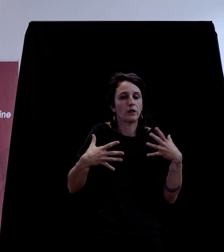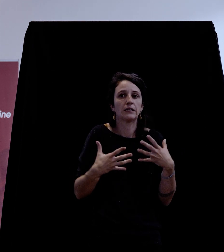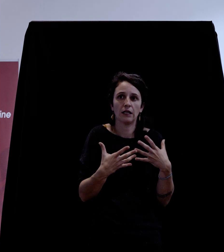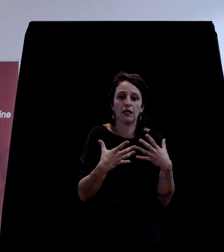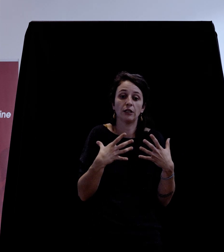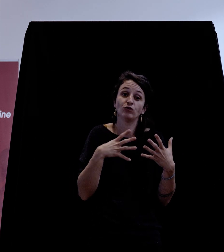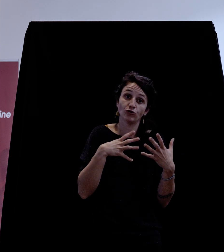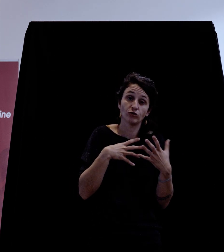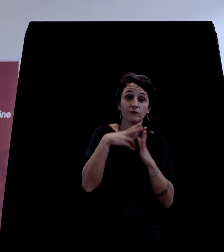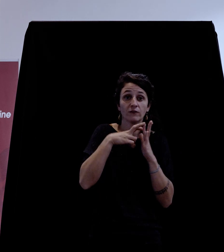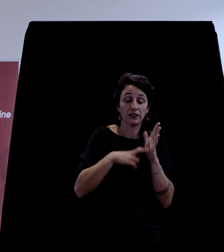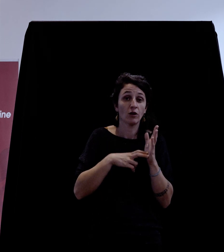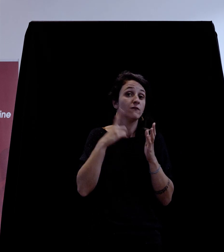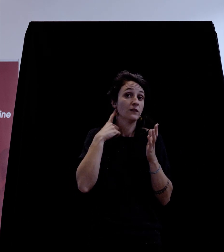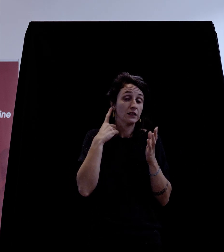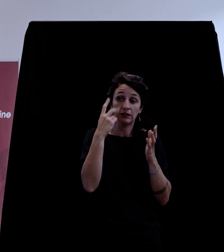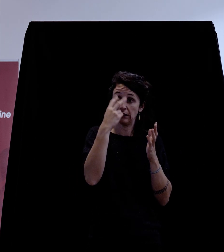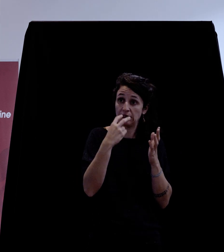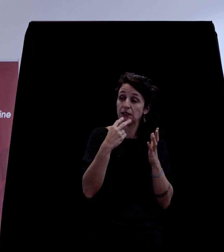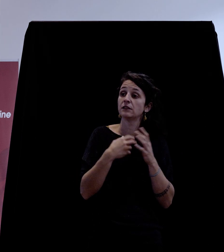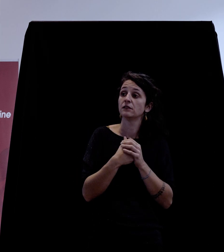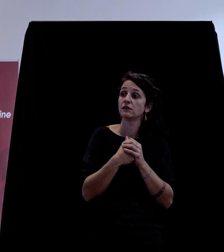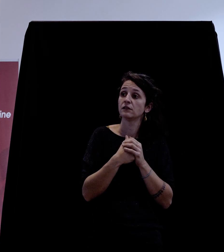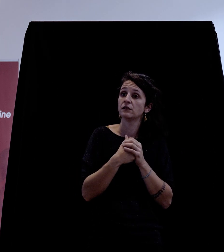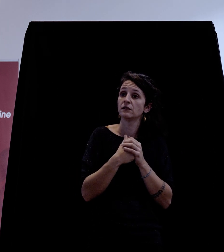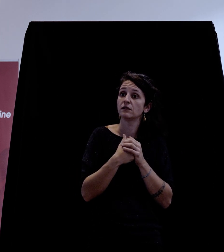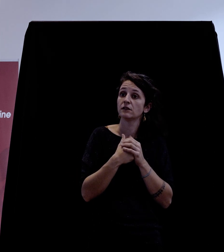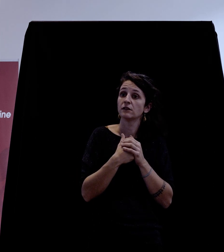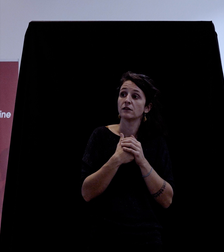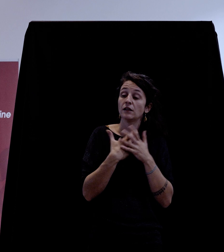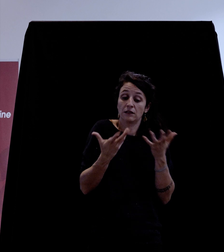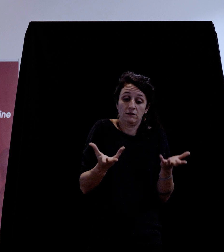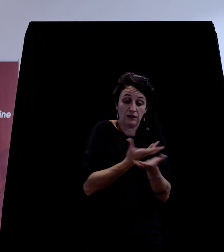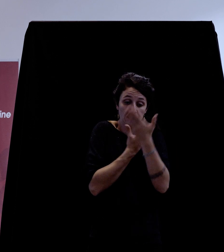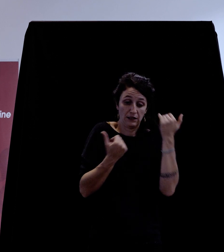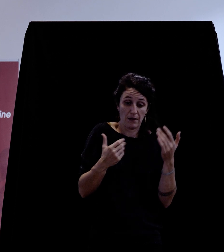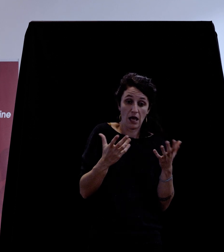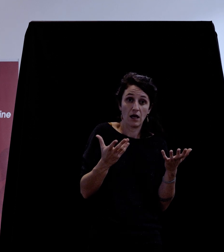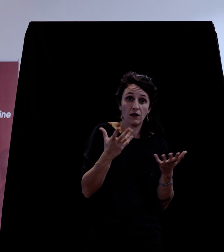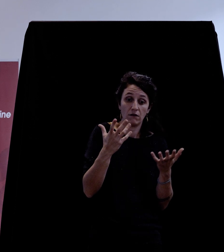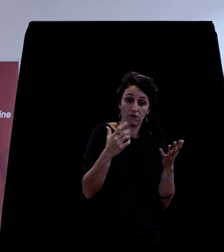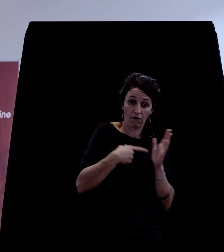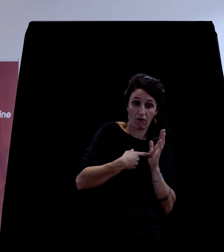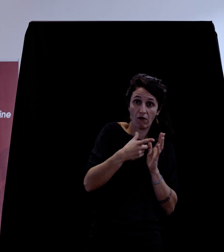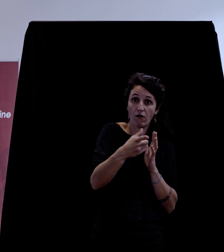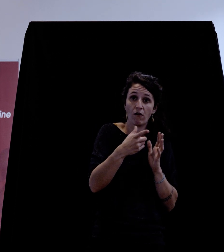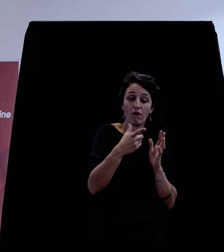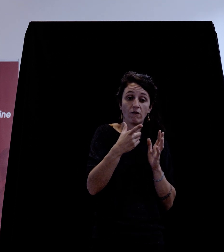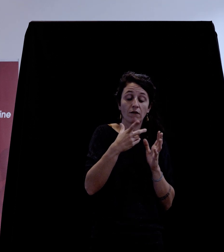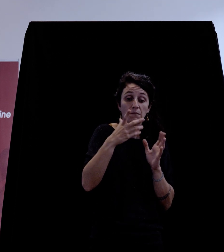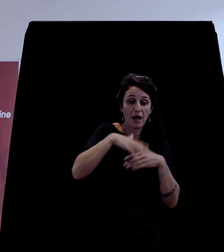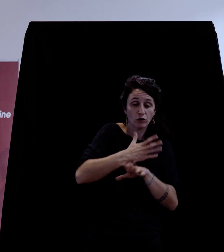don't necessarily really know what's happening out there in the world beyond your bubble, right,